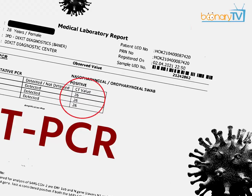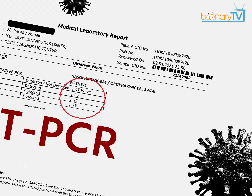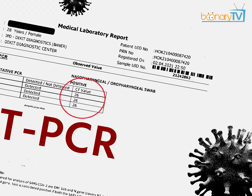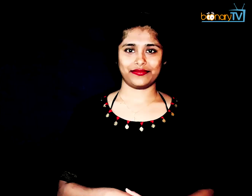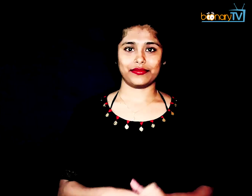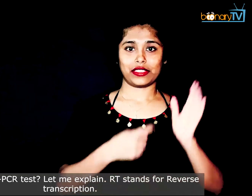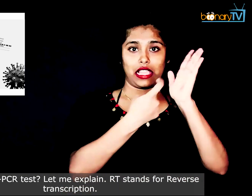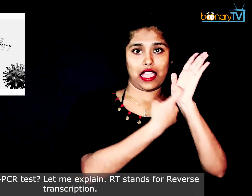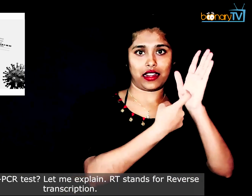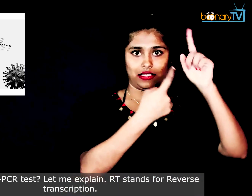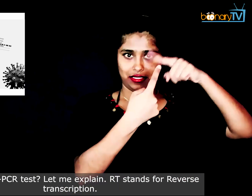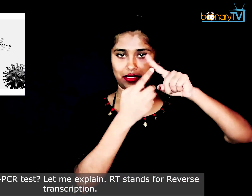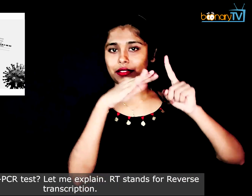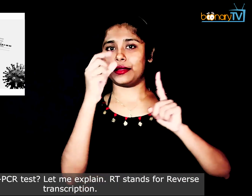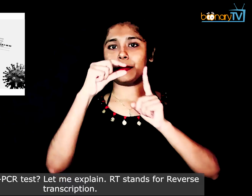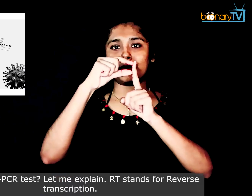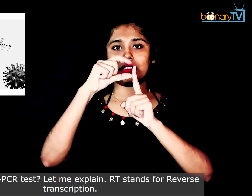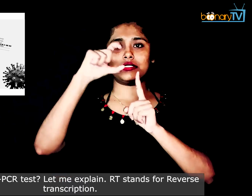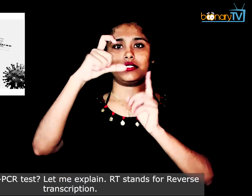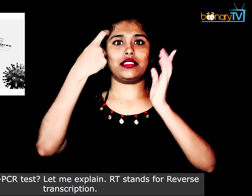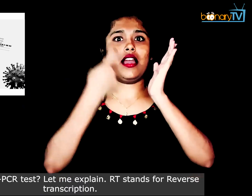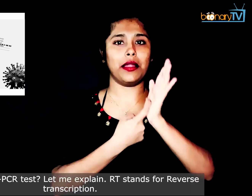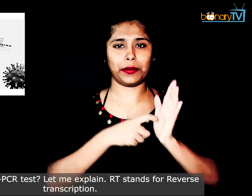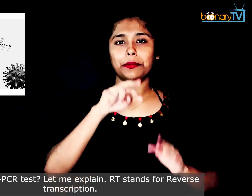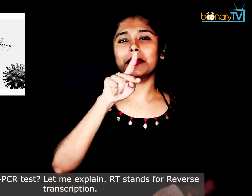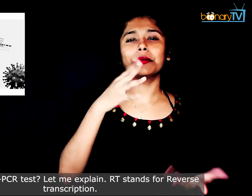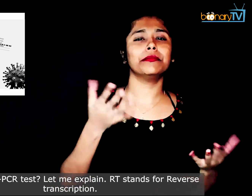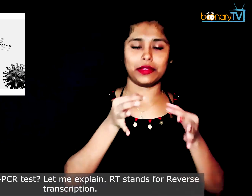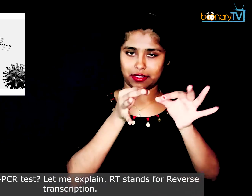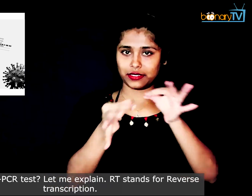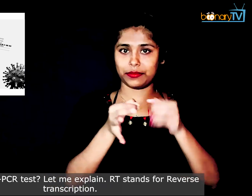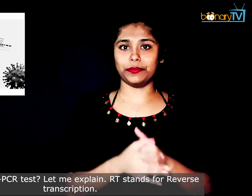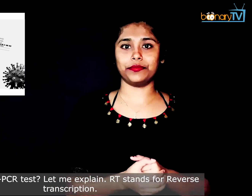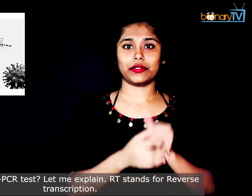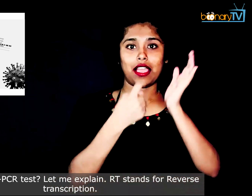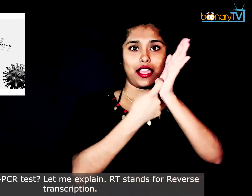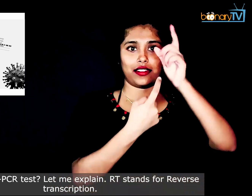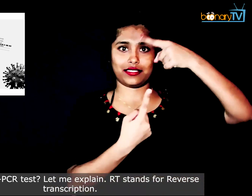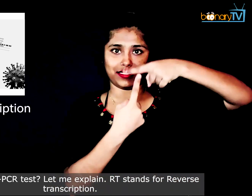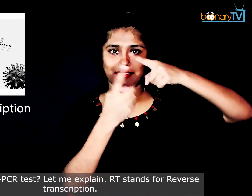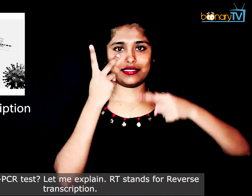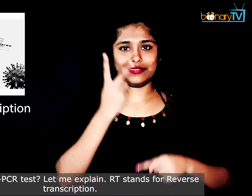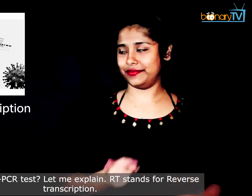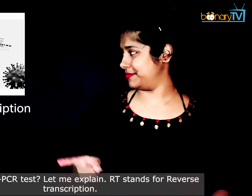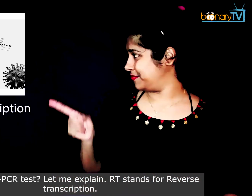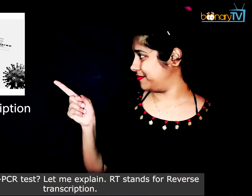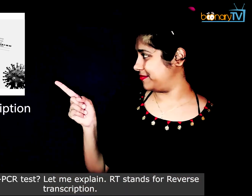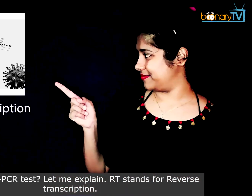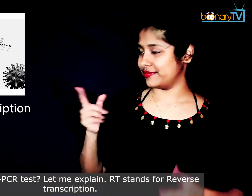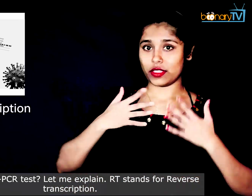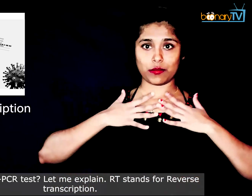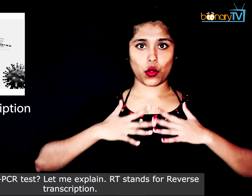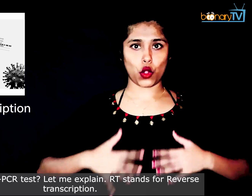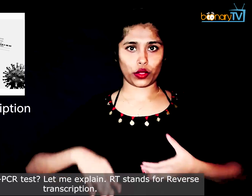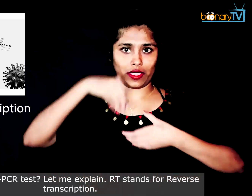What is an RT-PCR Test? Let me explain. RT stands for Reverse Transcription.